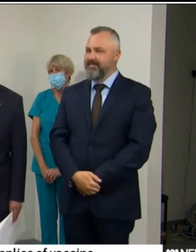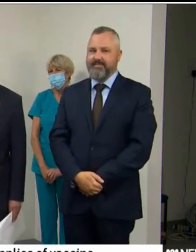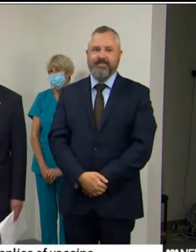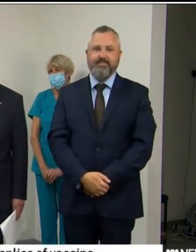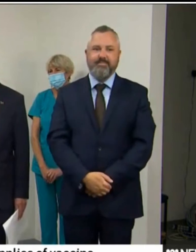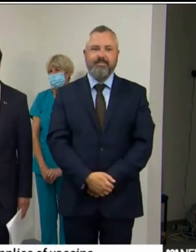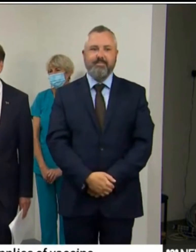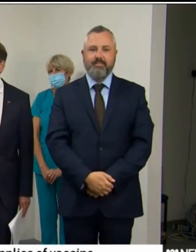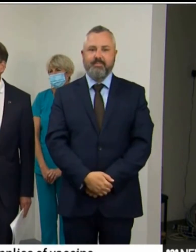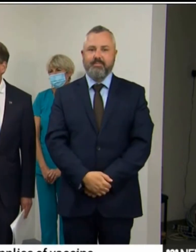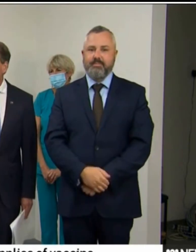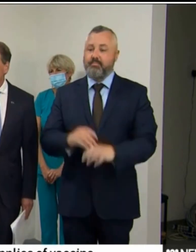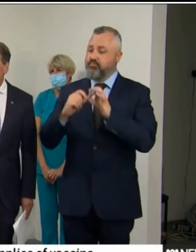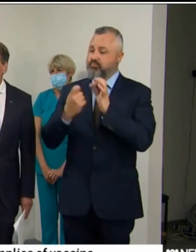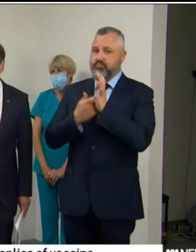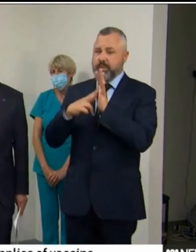that.